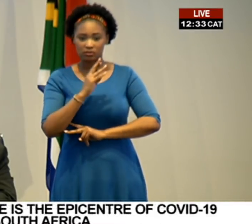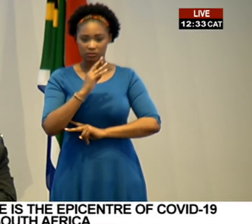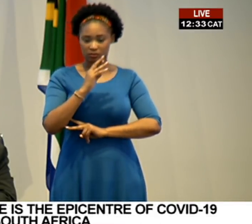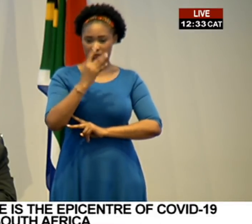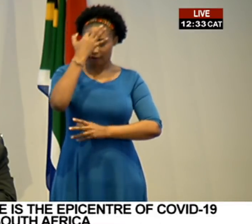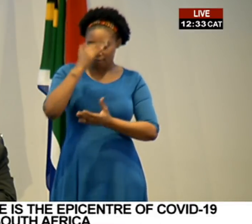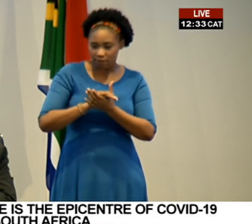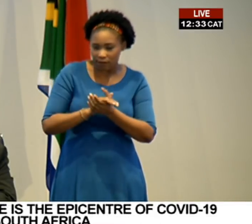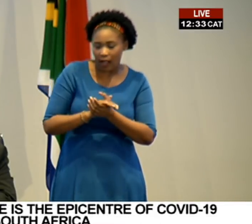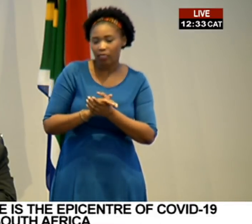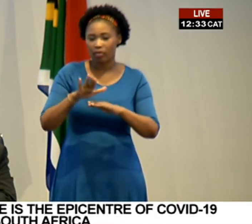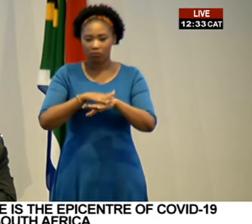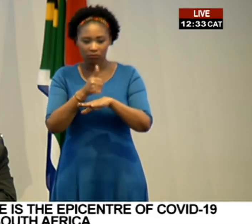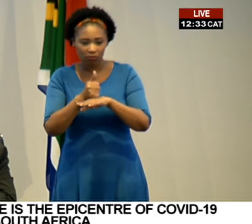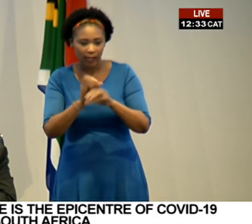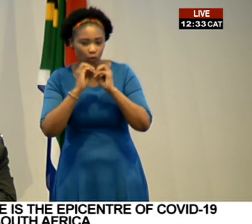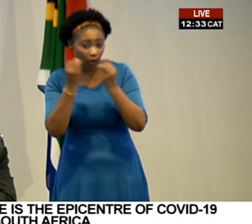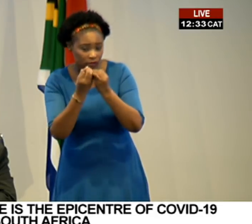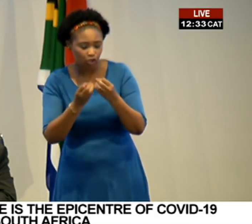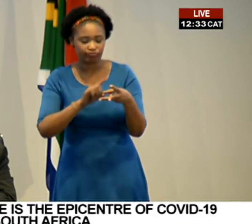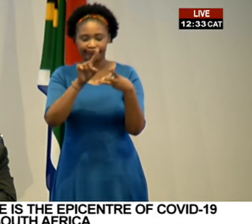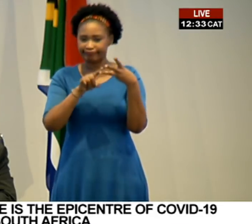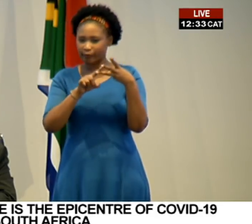faith-based organizations, and to work